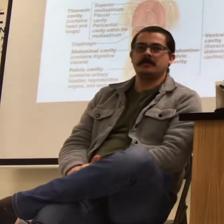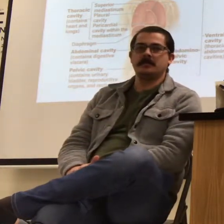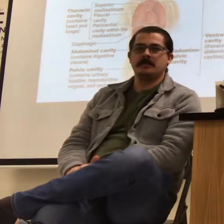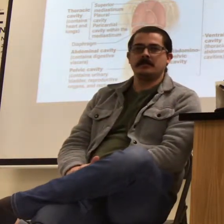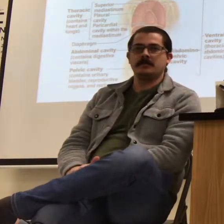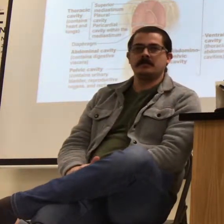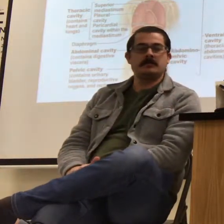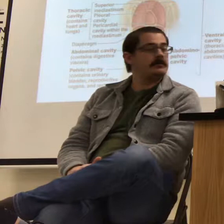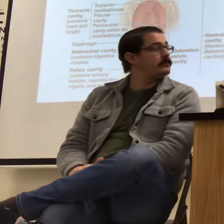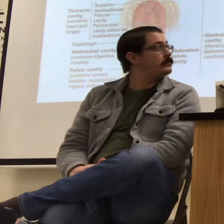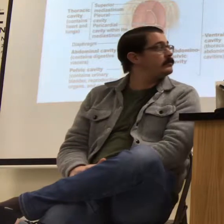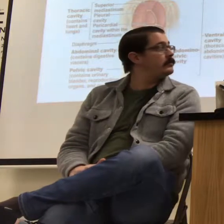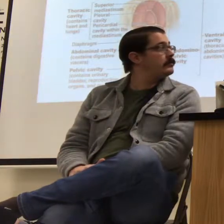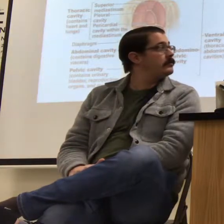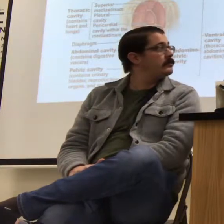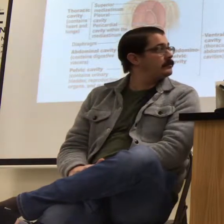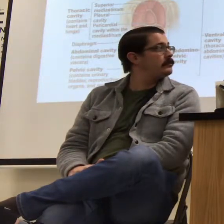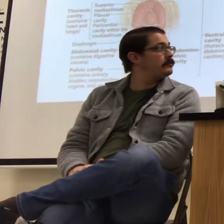Mediastinum.